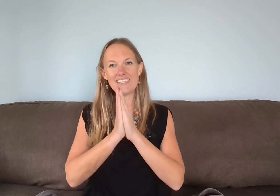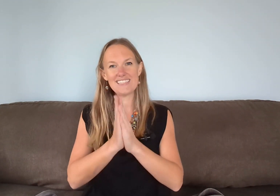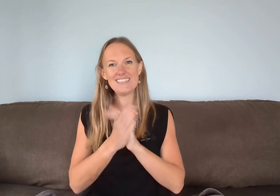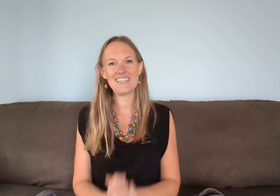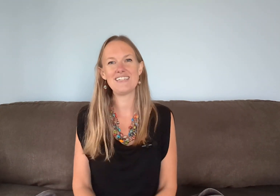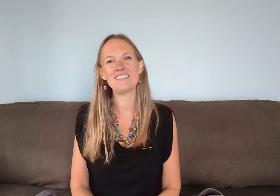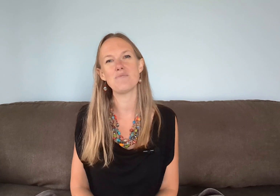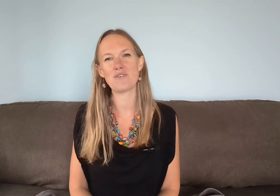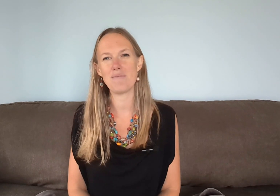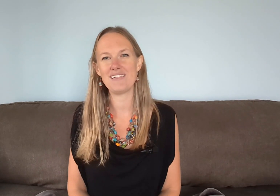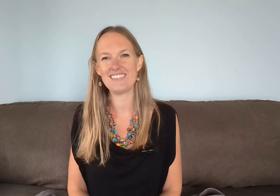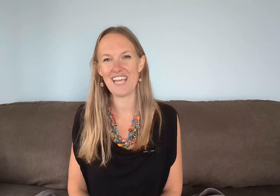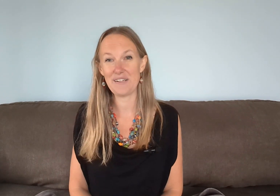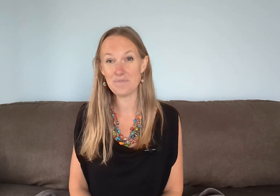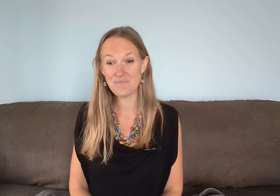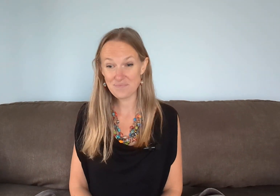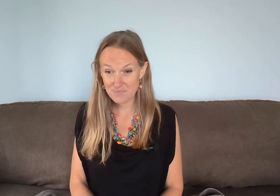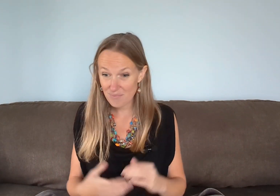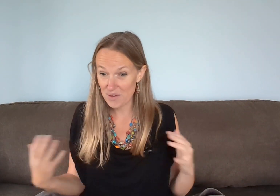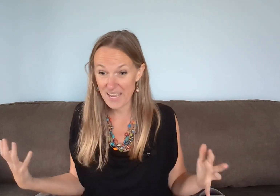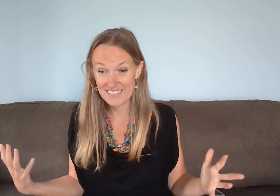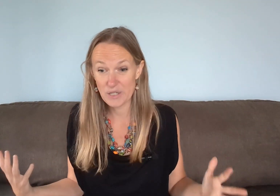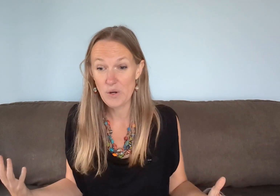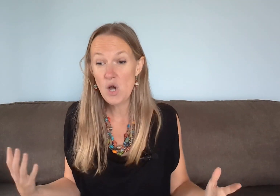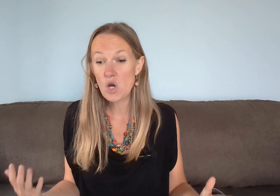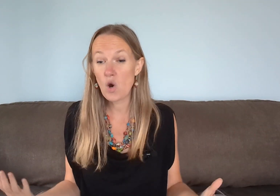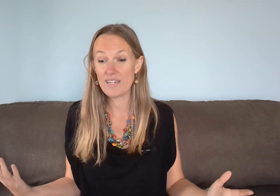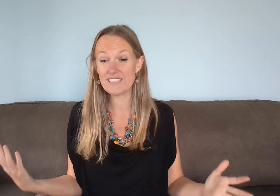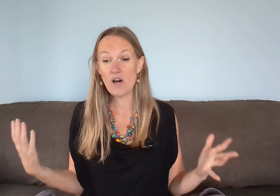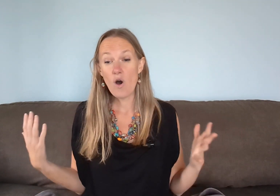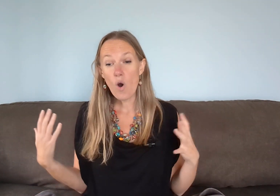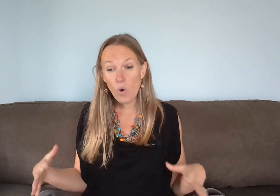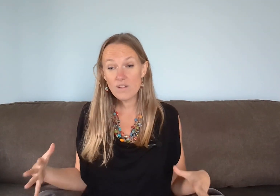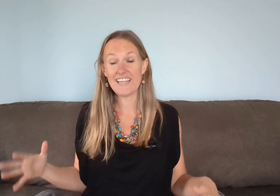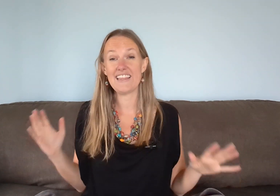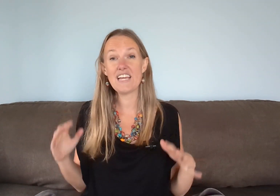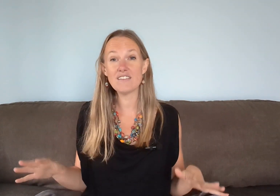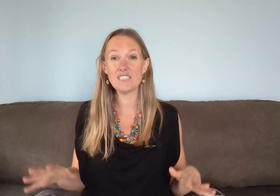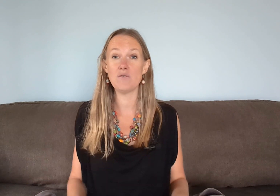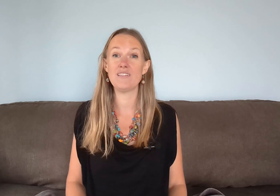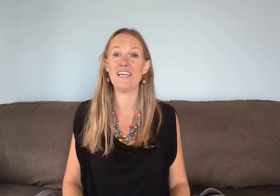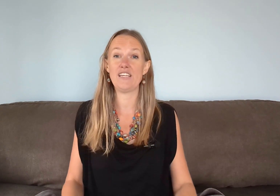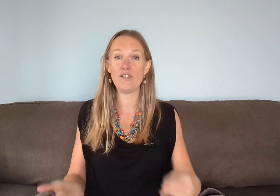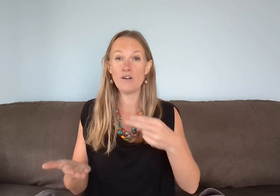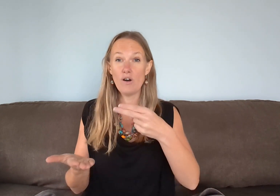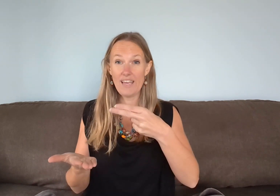please consider subscribing to the channel. Okay, so chorus. Holy, there is no one like you.